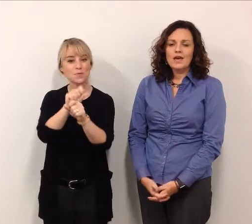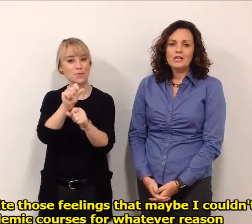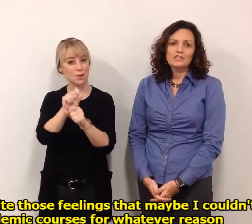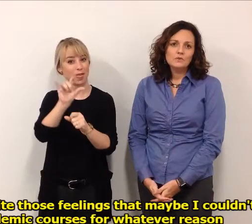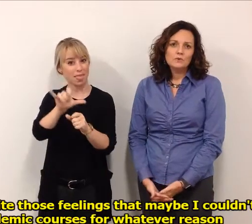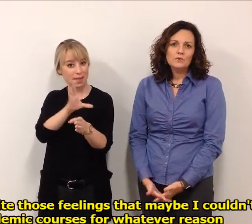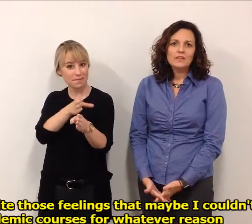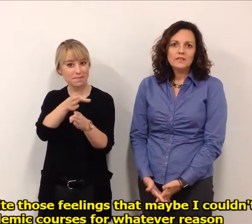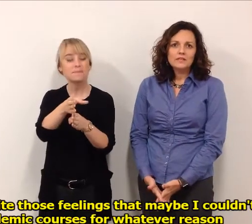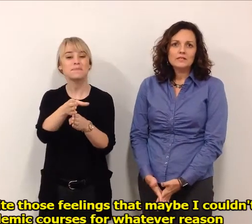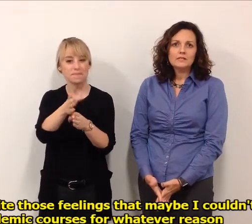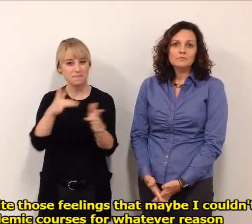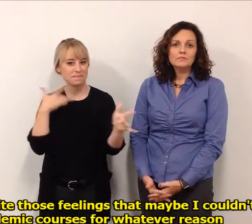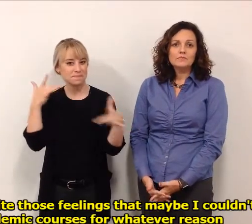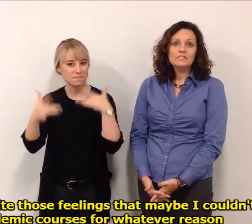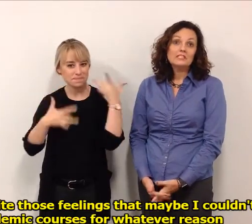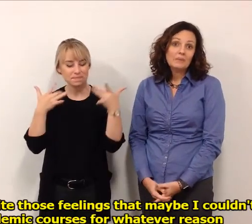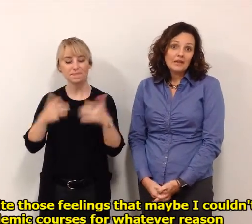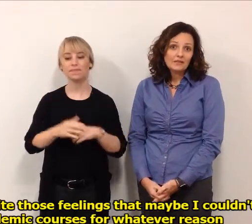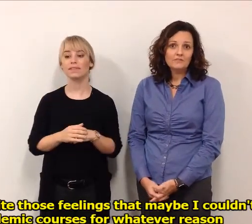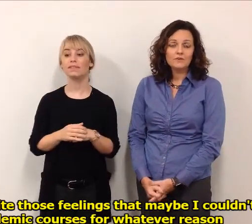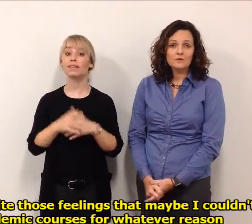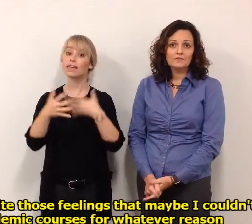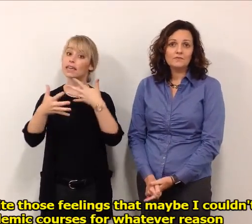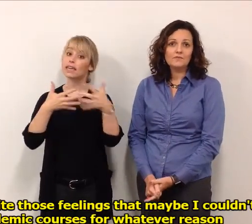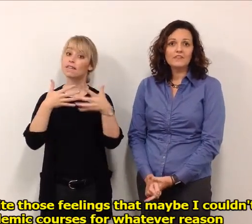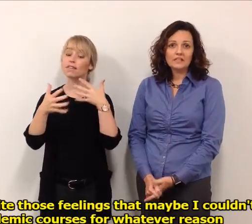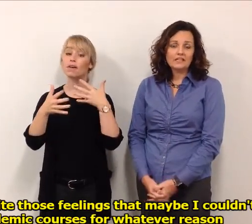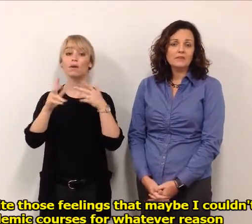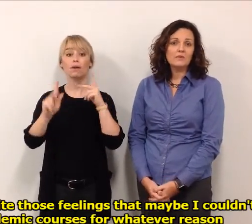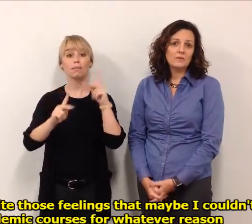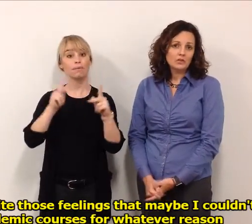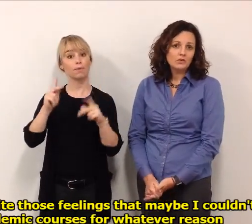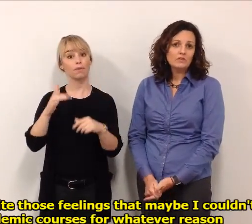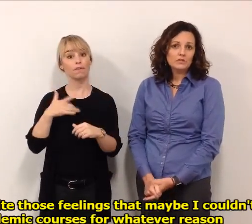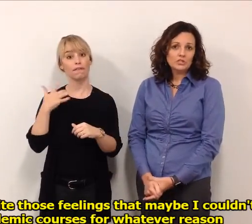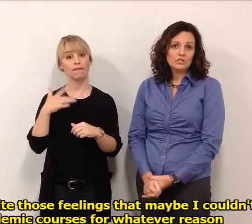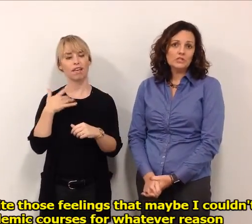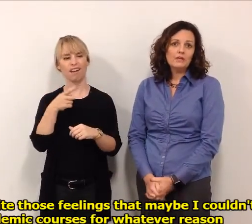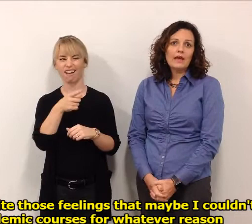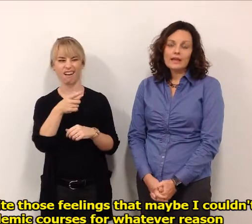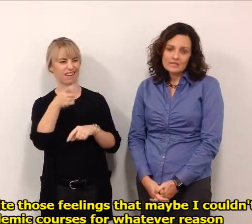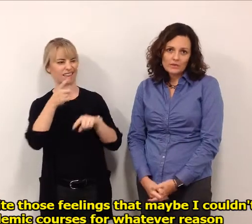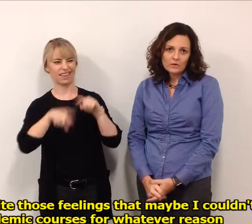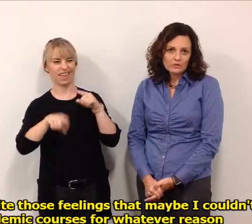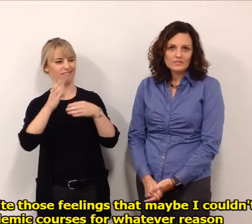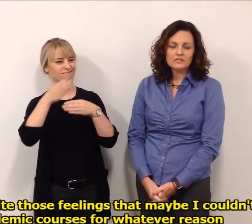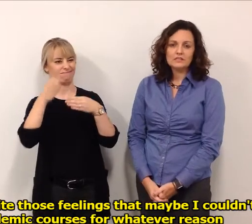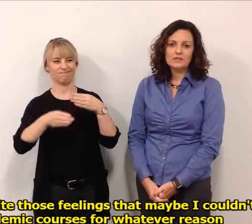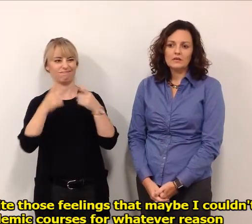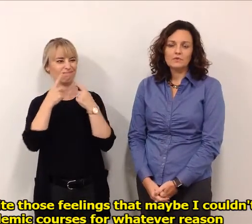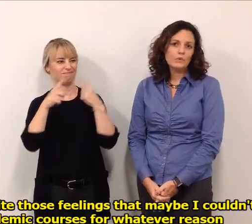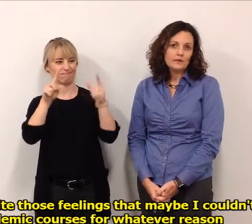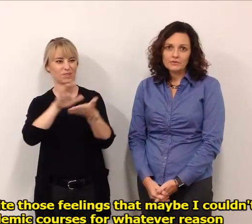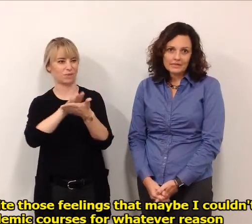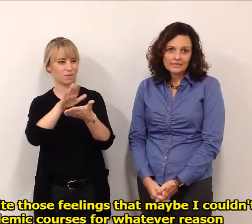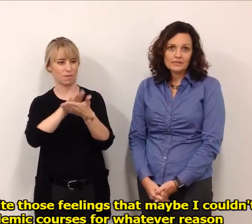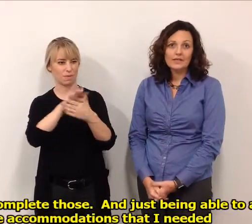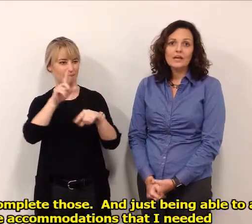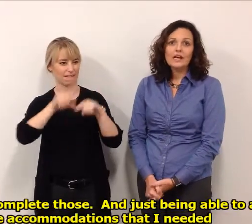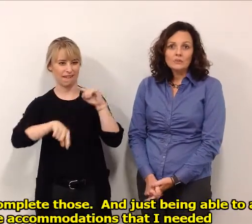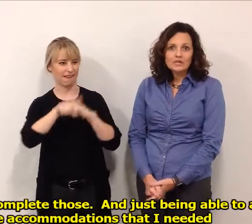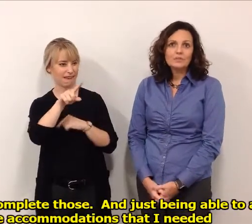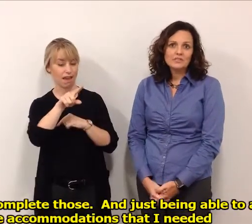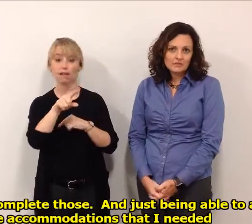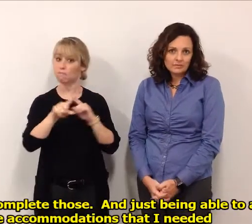for. So I think despite folks feeling that maybe I couldn't finish academic courses for whatever